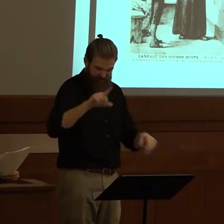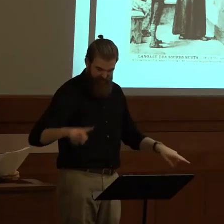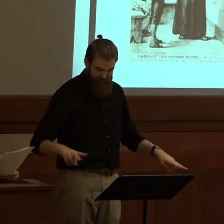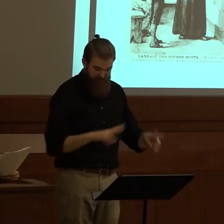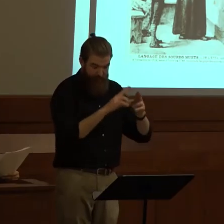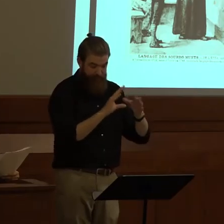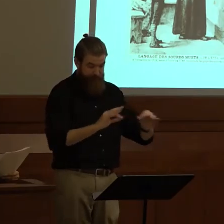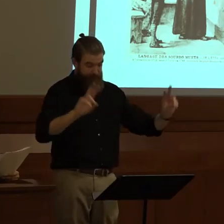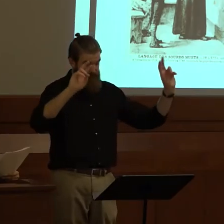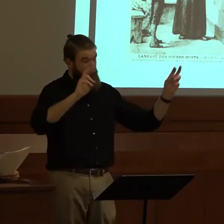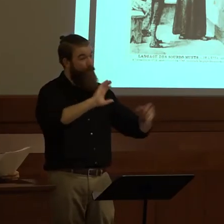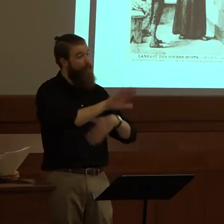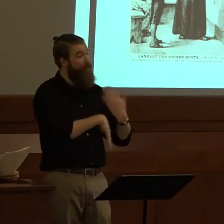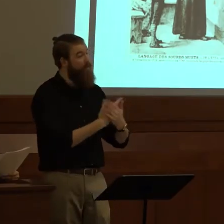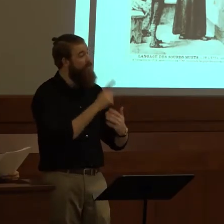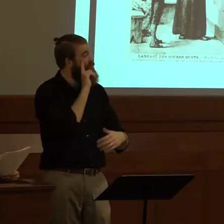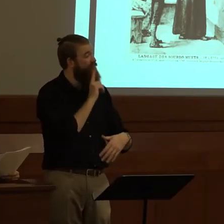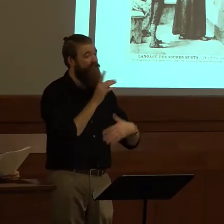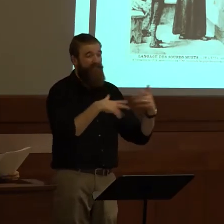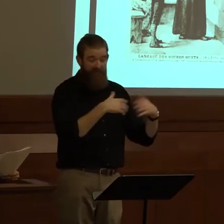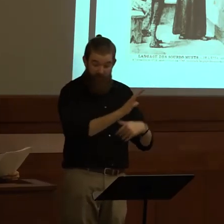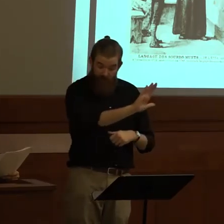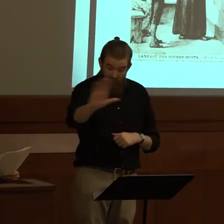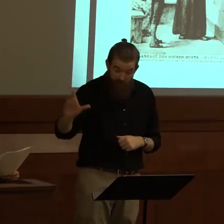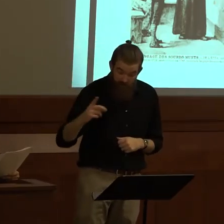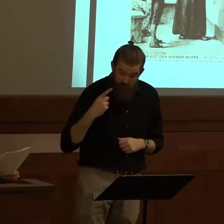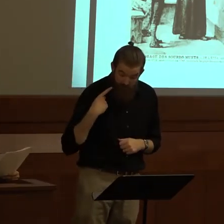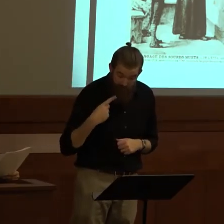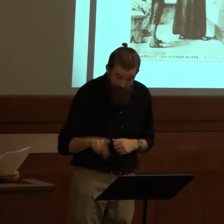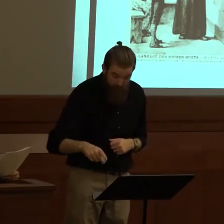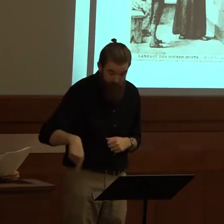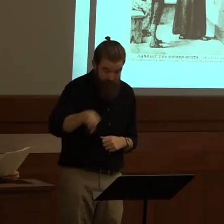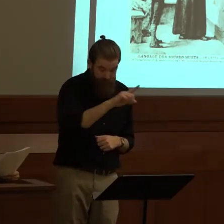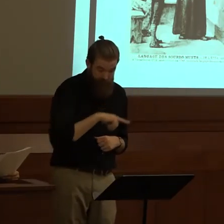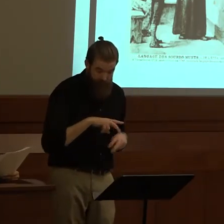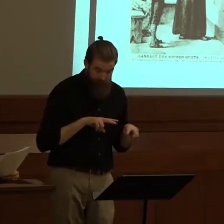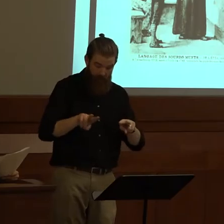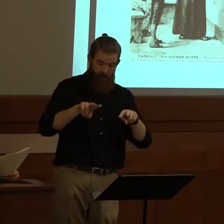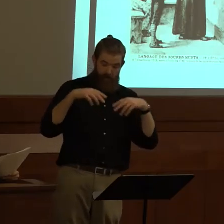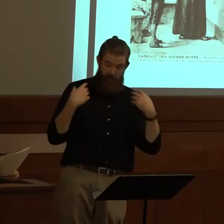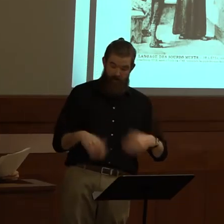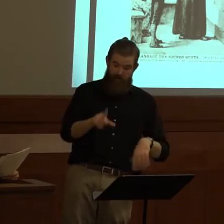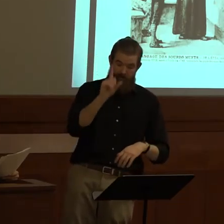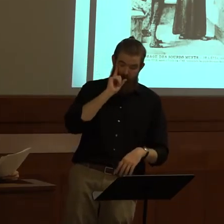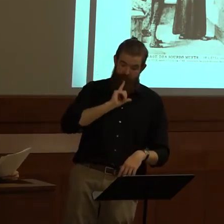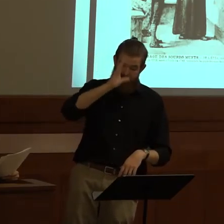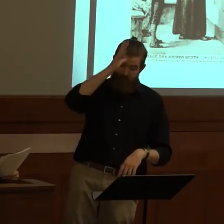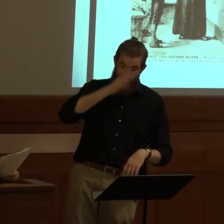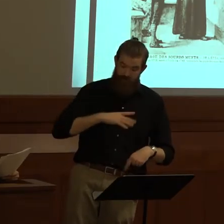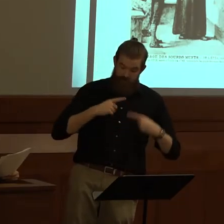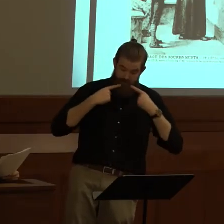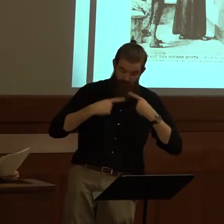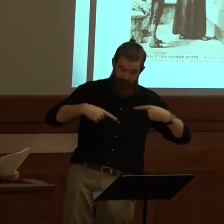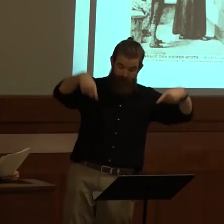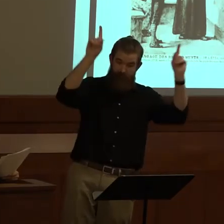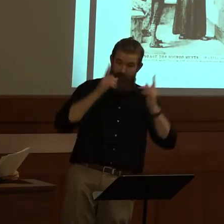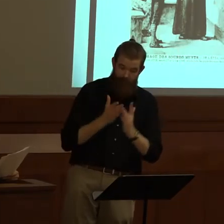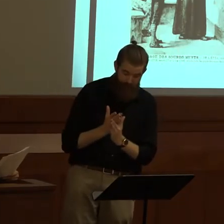and the chasuble." From this point of view, Abbé La Fonta surpassed the deaf Episcopal priests in the United